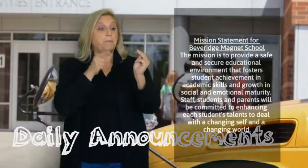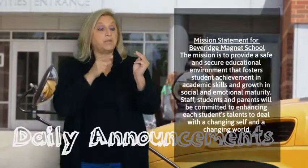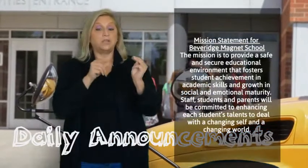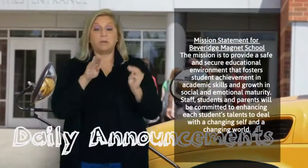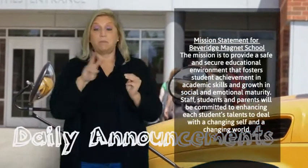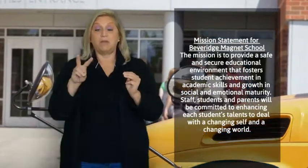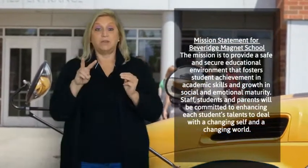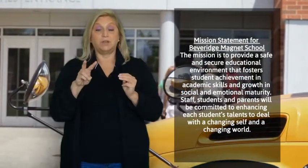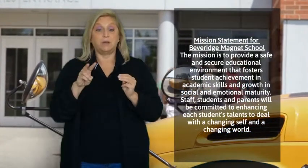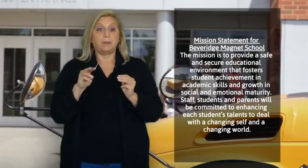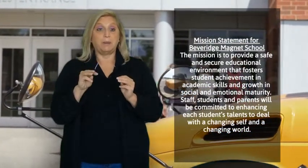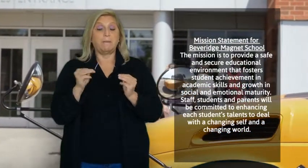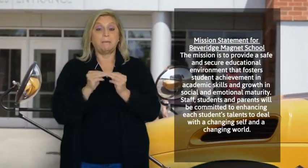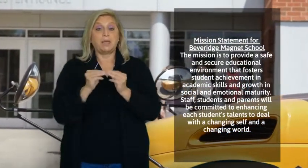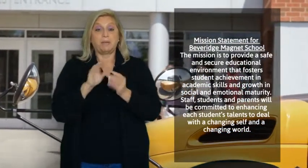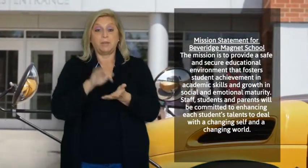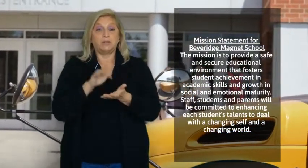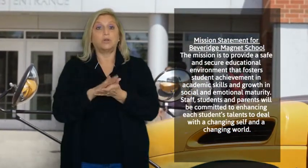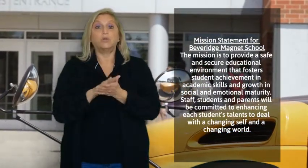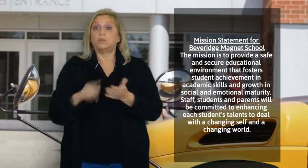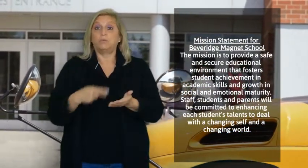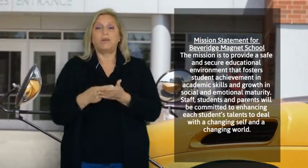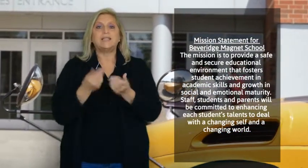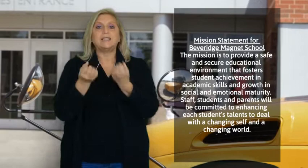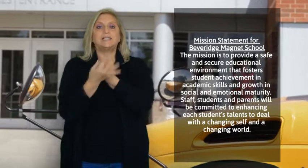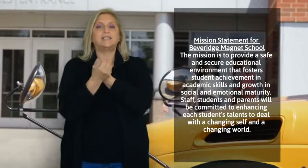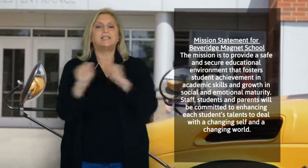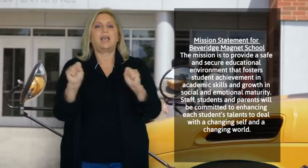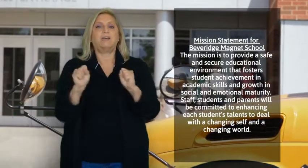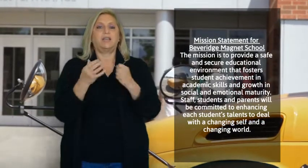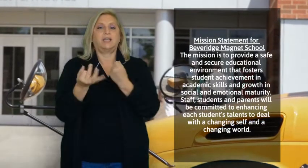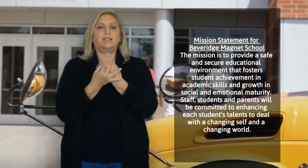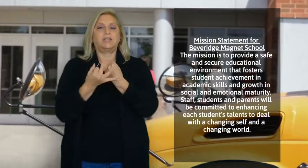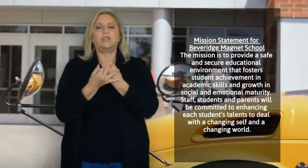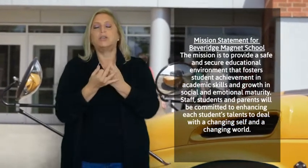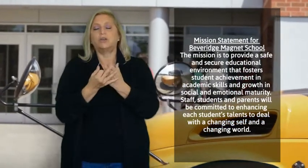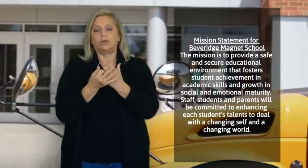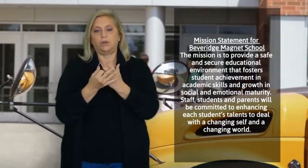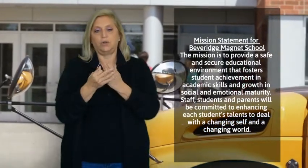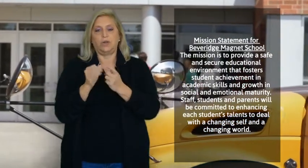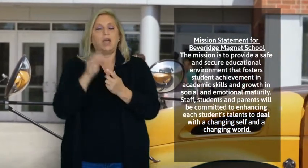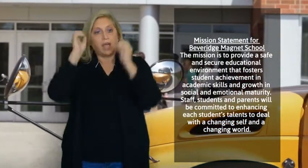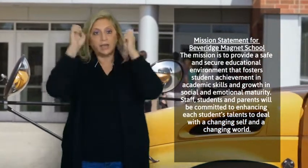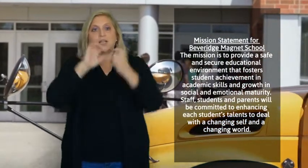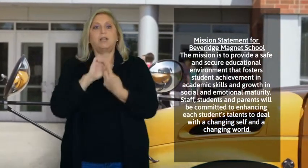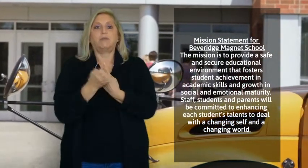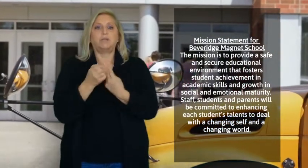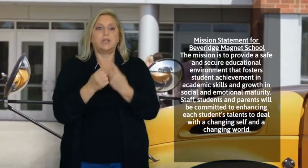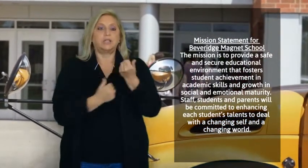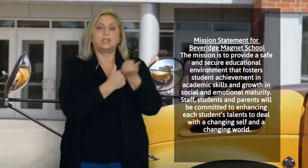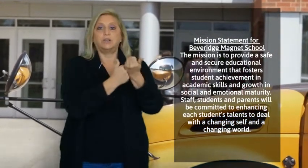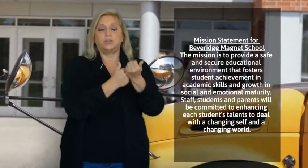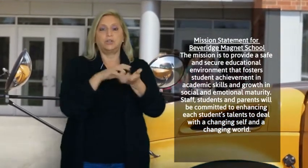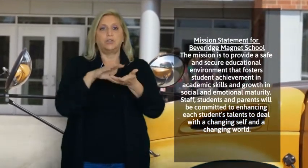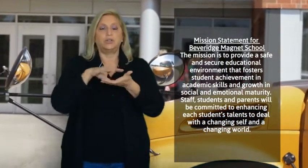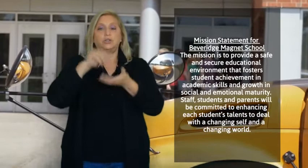The mission of Beveridge Magnet Middle School is to provide a safe and secure educational environment that